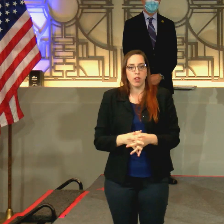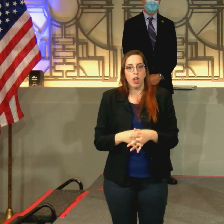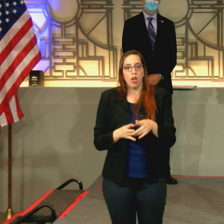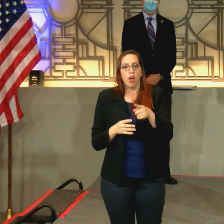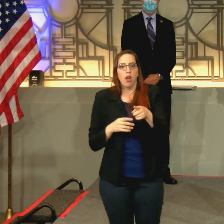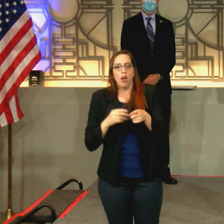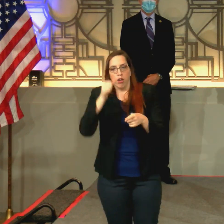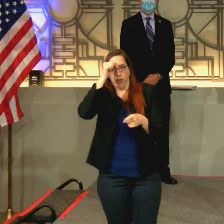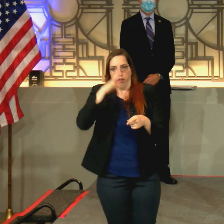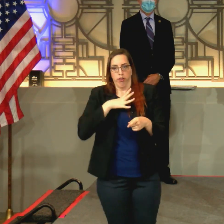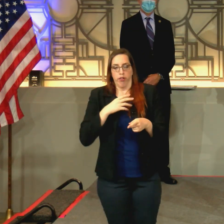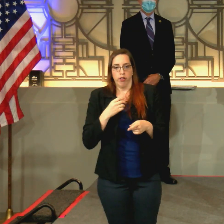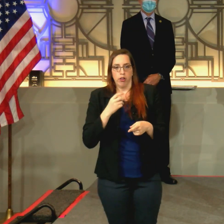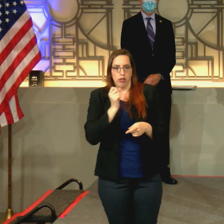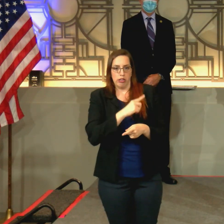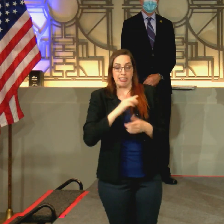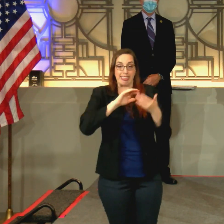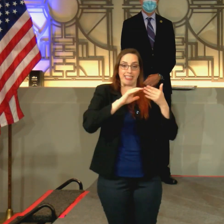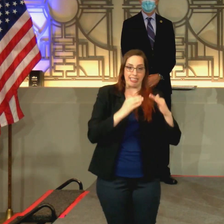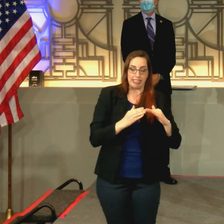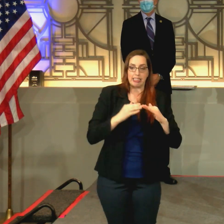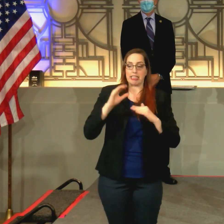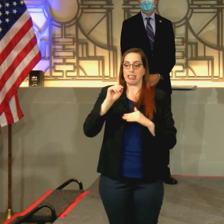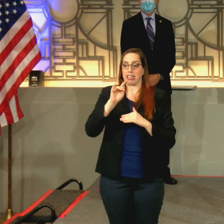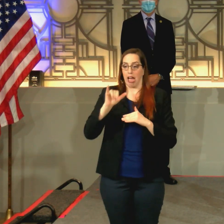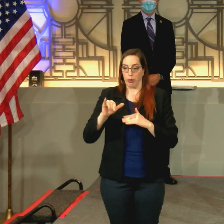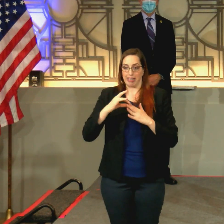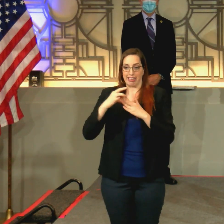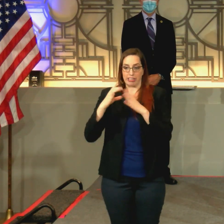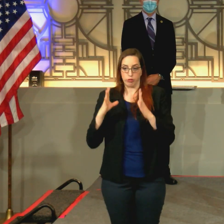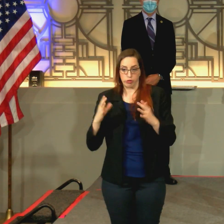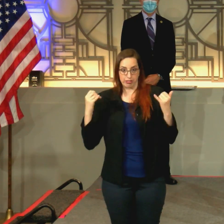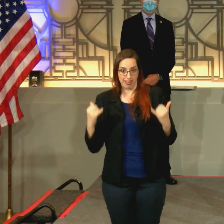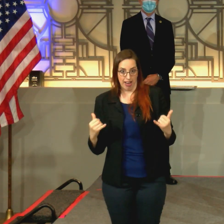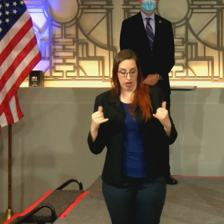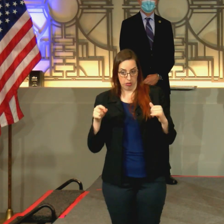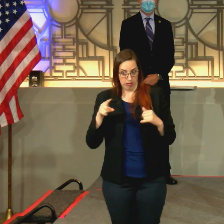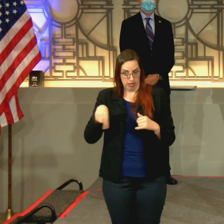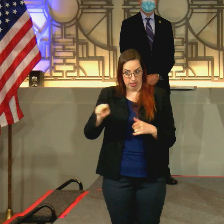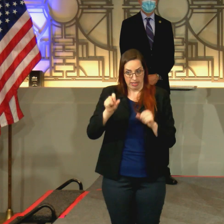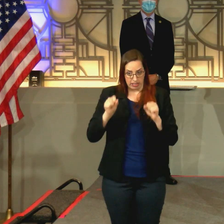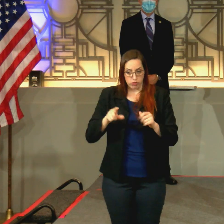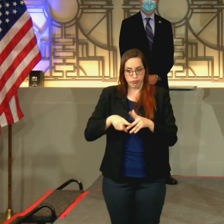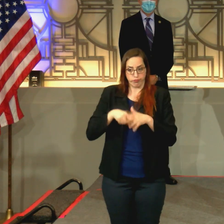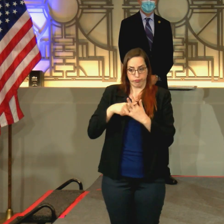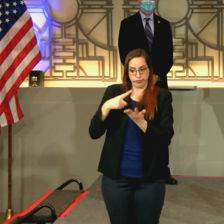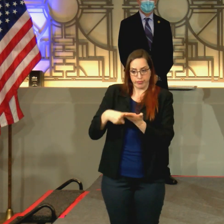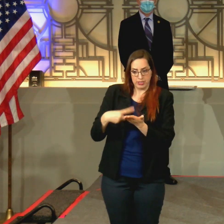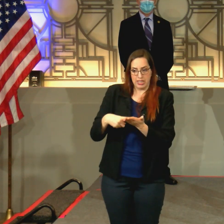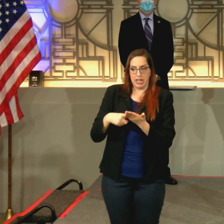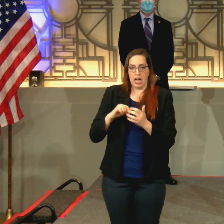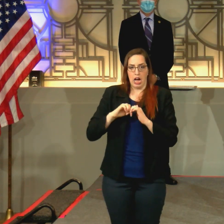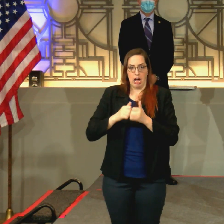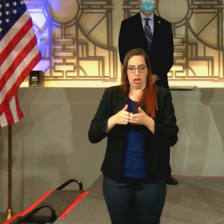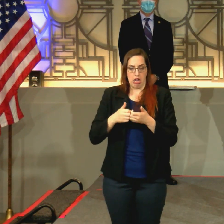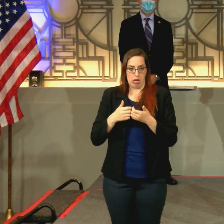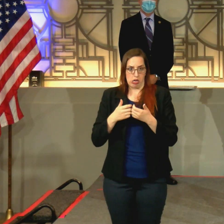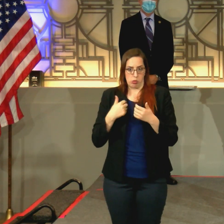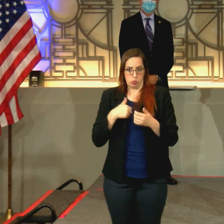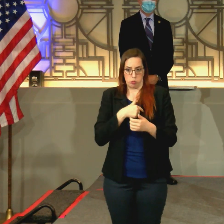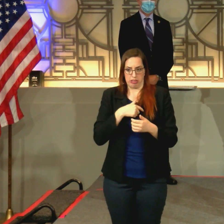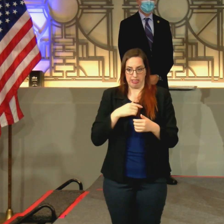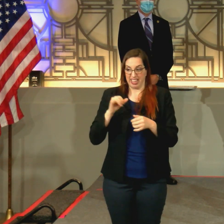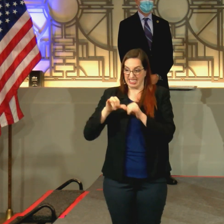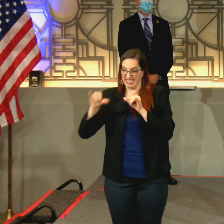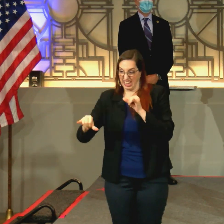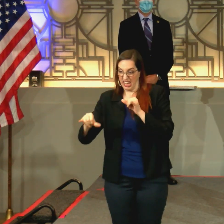Mayor, are city and county leaders at a point right now where they can start to have discussions about lifting this